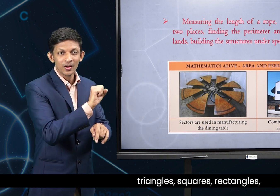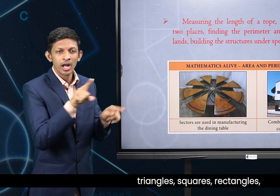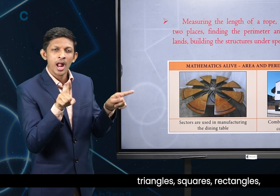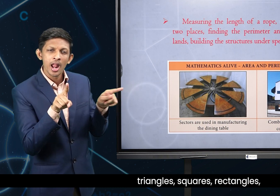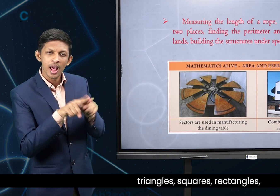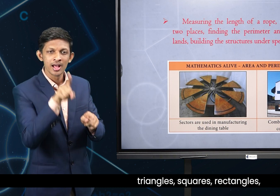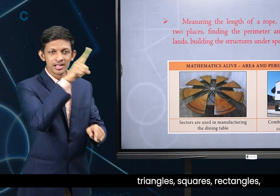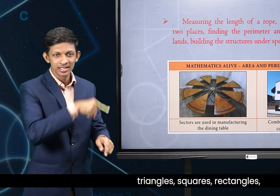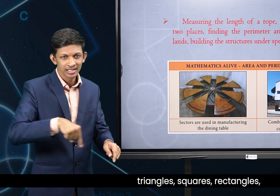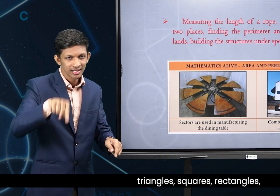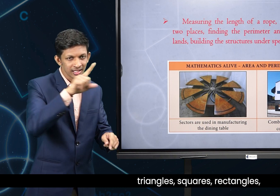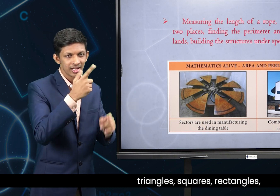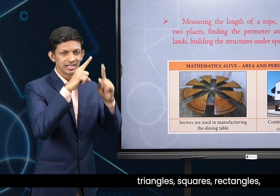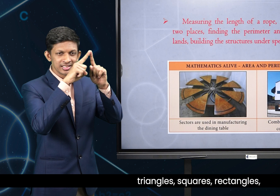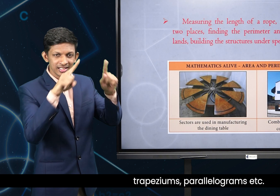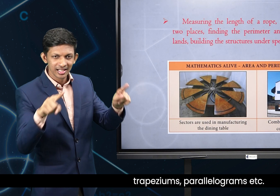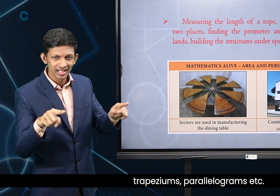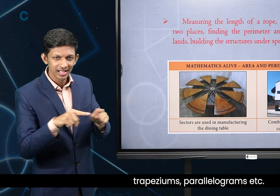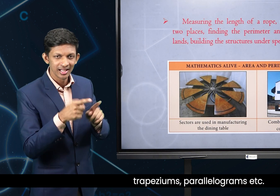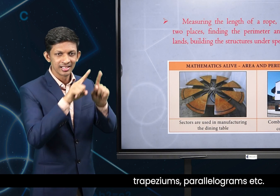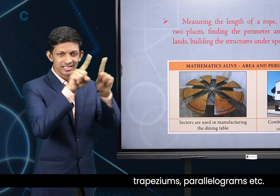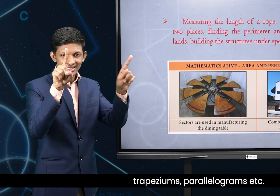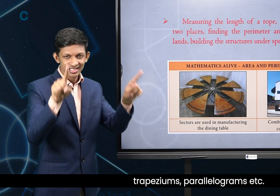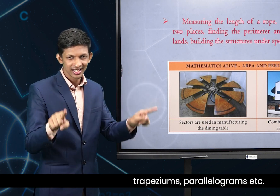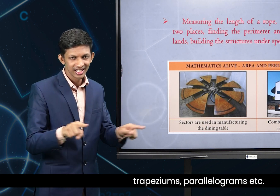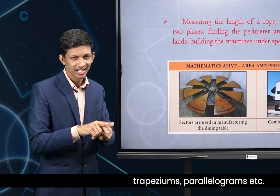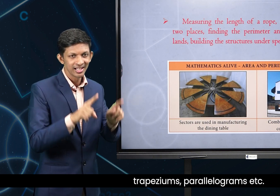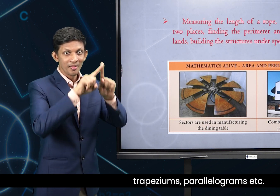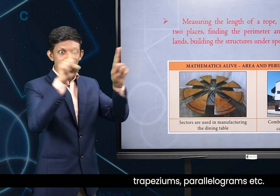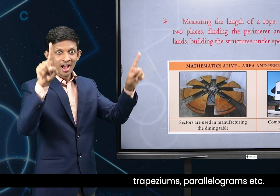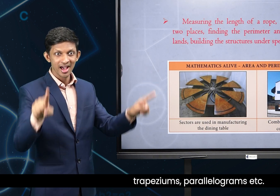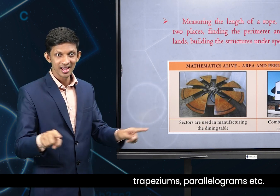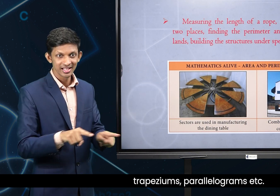squares, rectangles, trapeziums, parallelograms, etc.